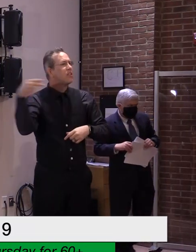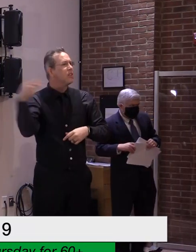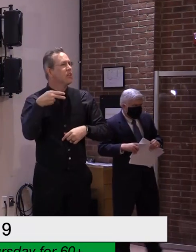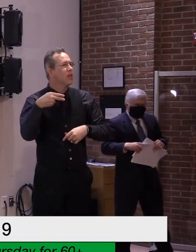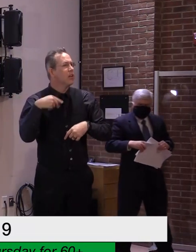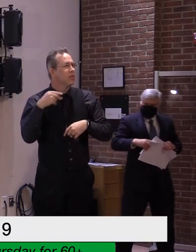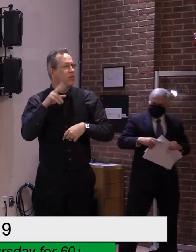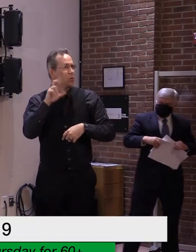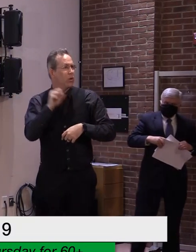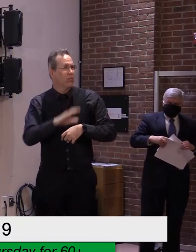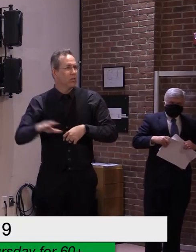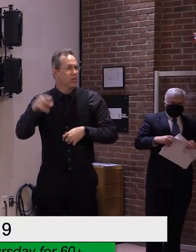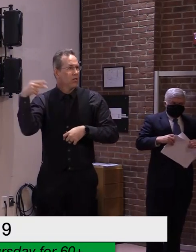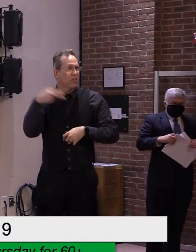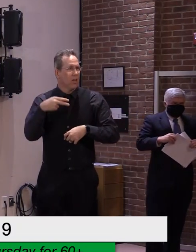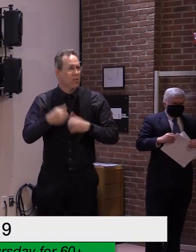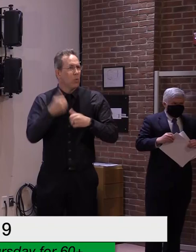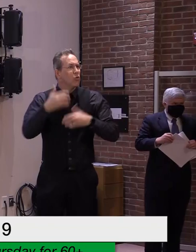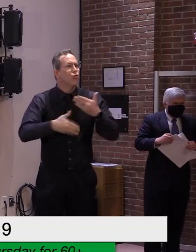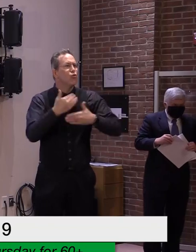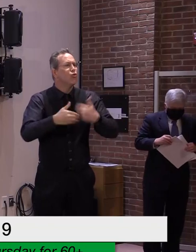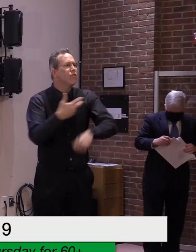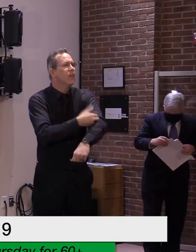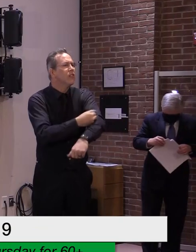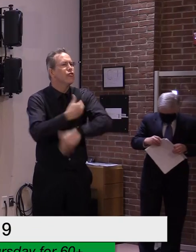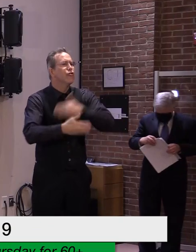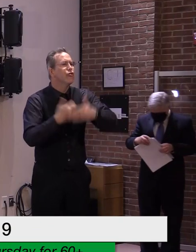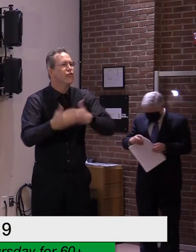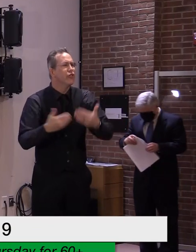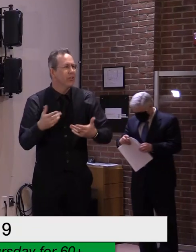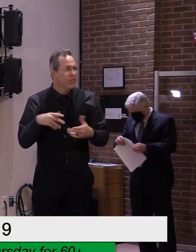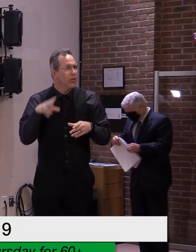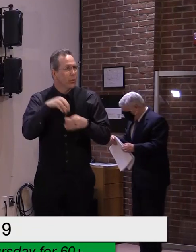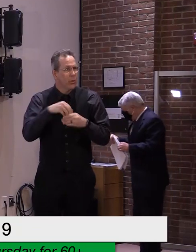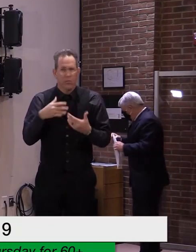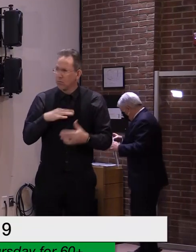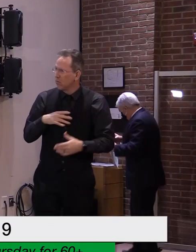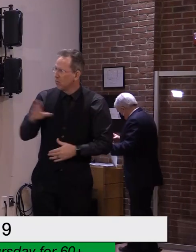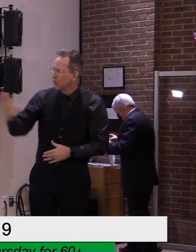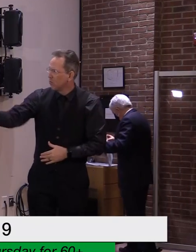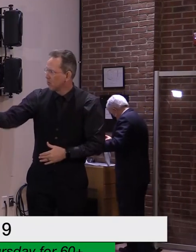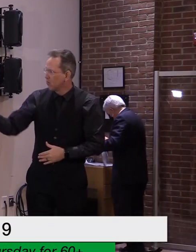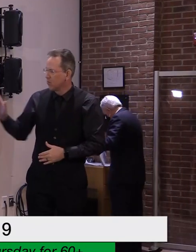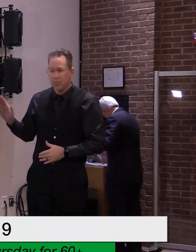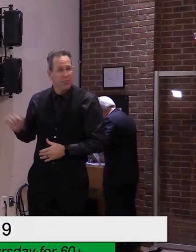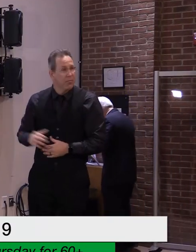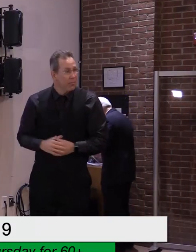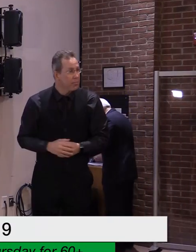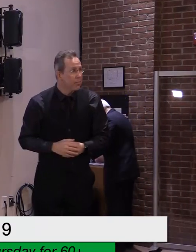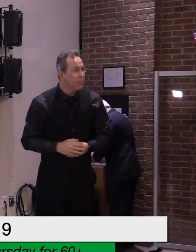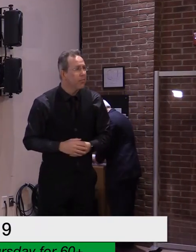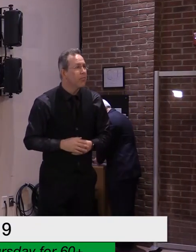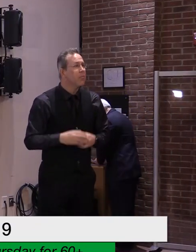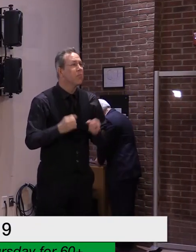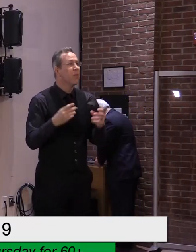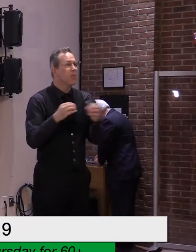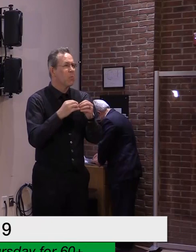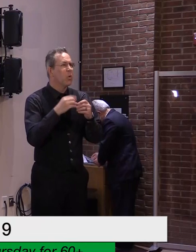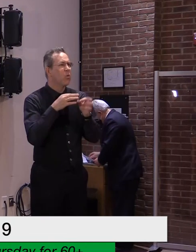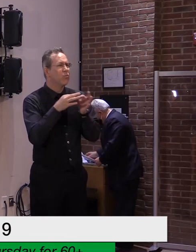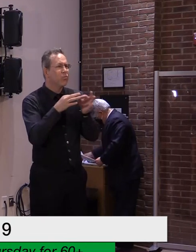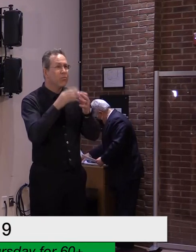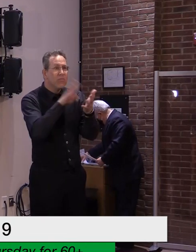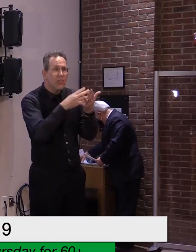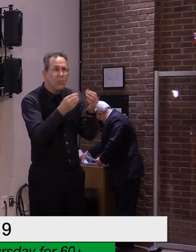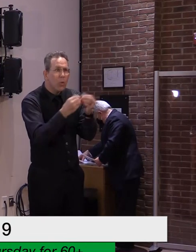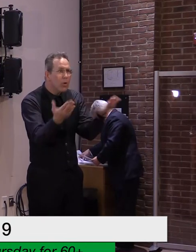to date. Again, many more are scheduled to be vaccinated over the days and weeks ahead, but as a group, we stand at